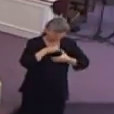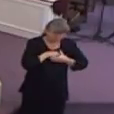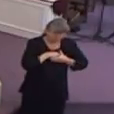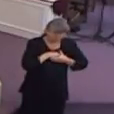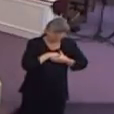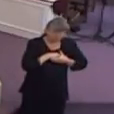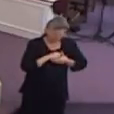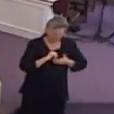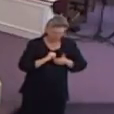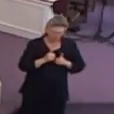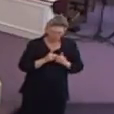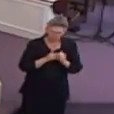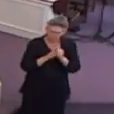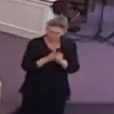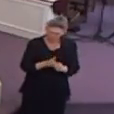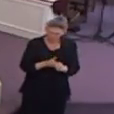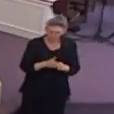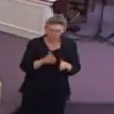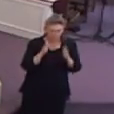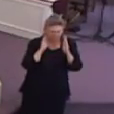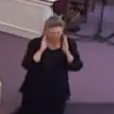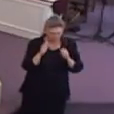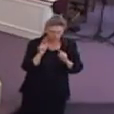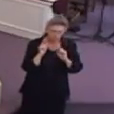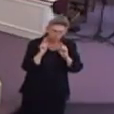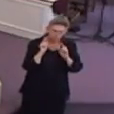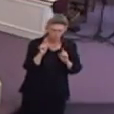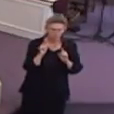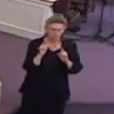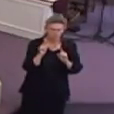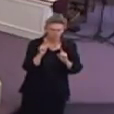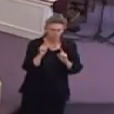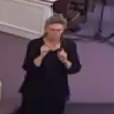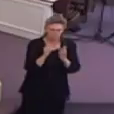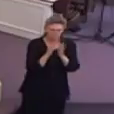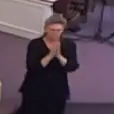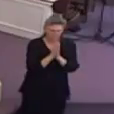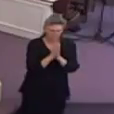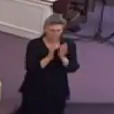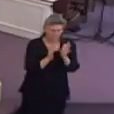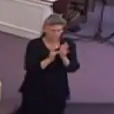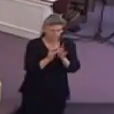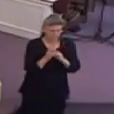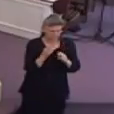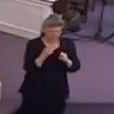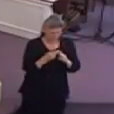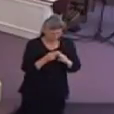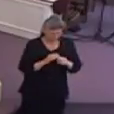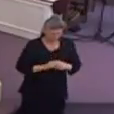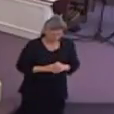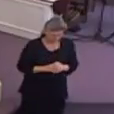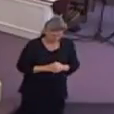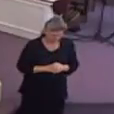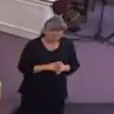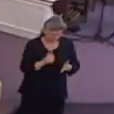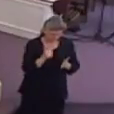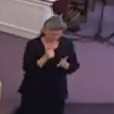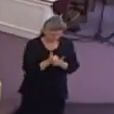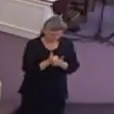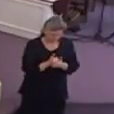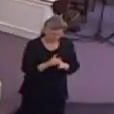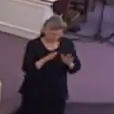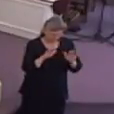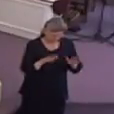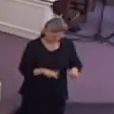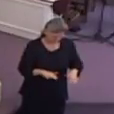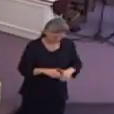you're directing us. Let us give attention to you today. We ask in the name of Jesus Christ. Amen. God bless you. You